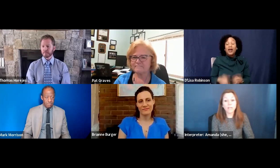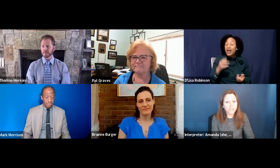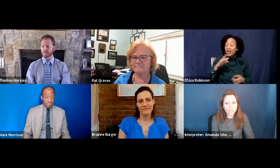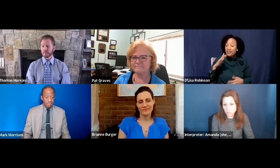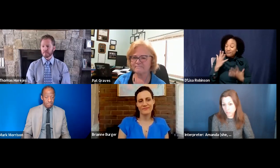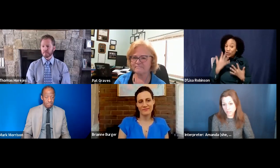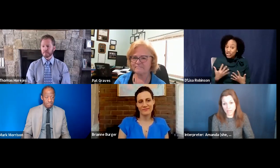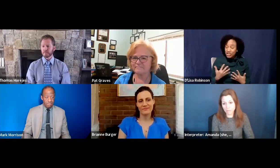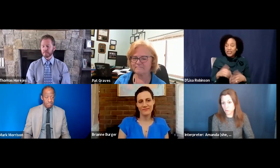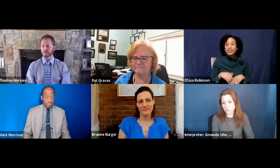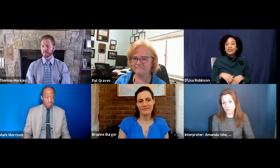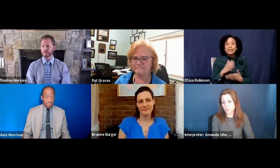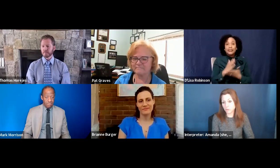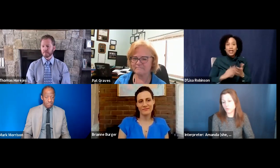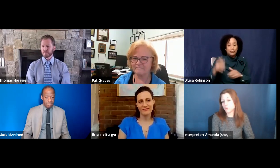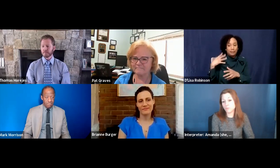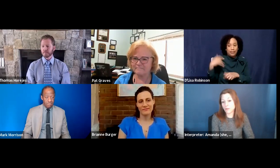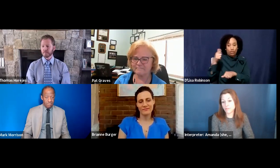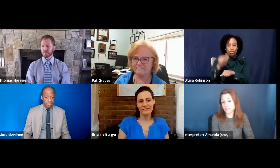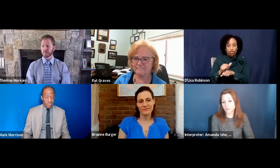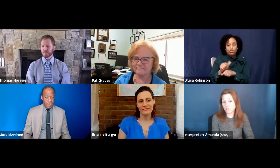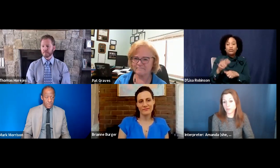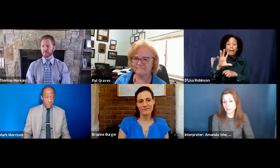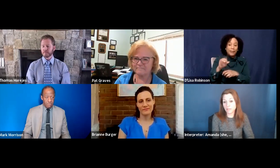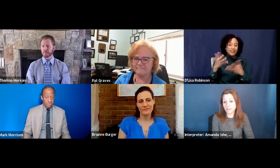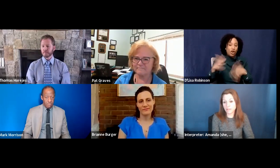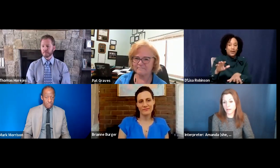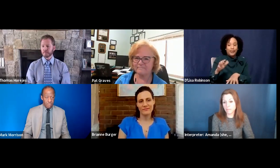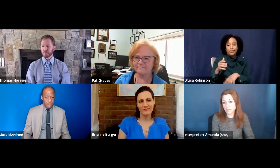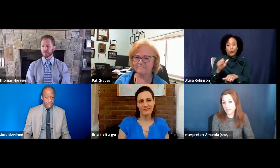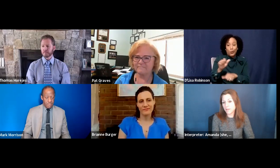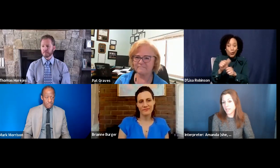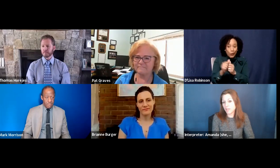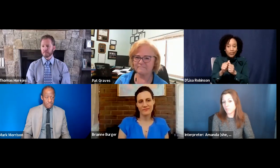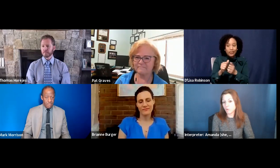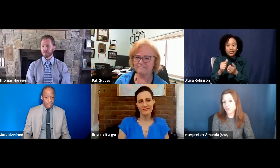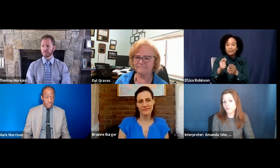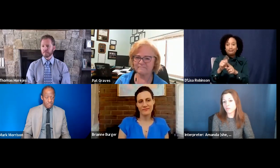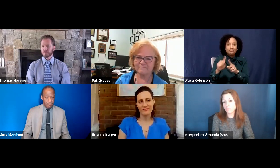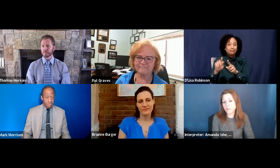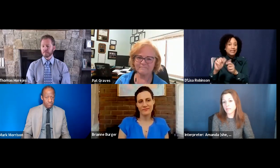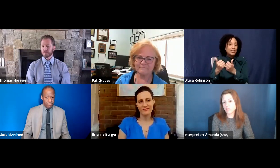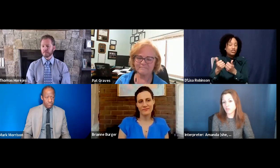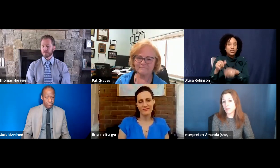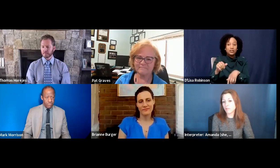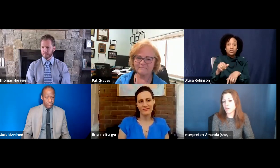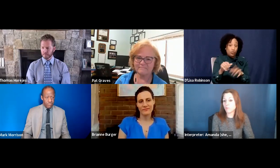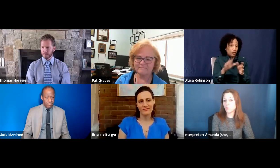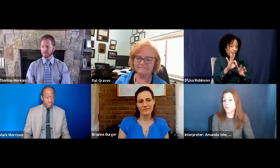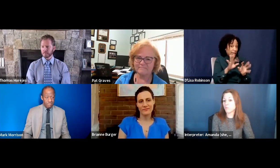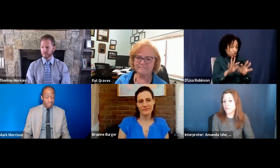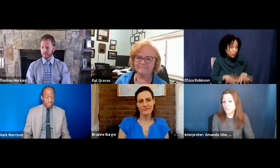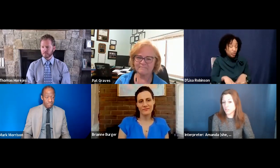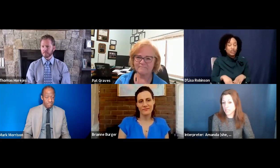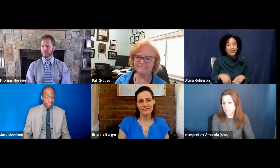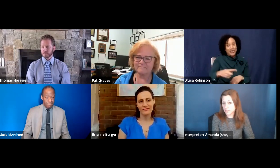Not all agencies work the same. Don't assume you'll have a similar experience. Employers, companies that you might have already been